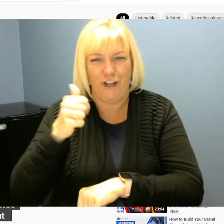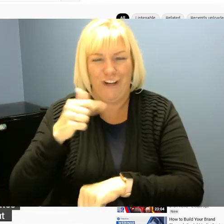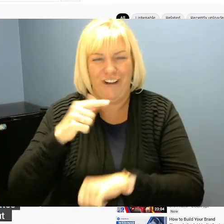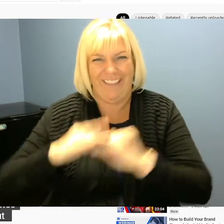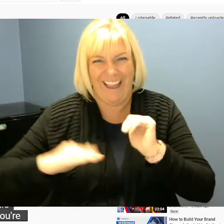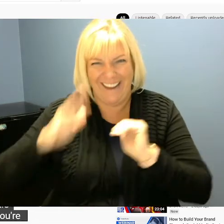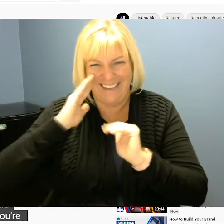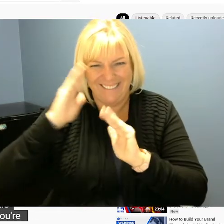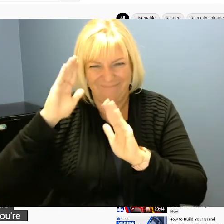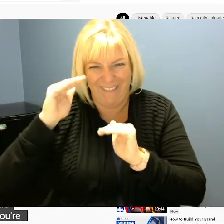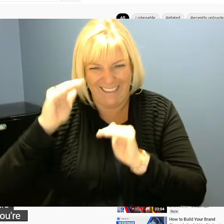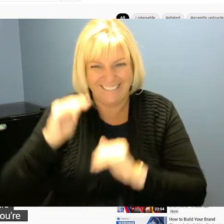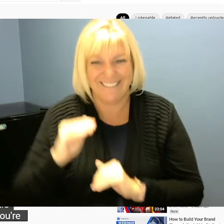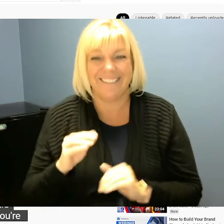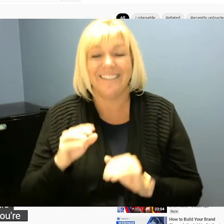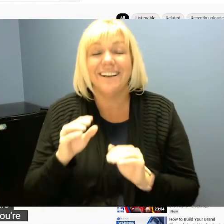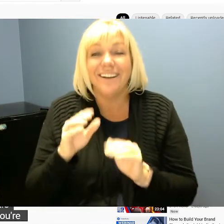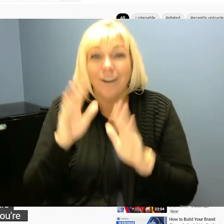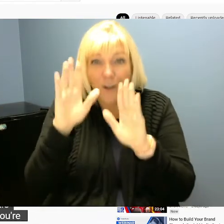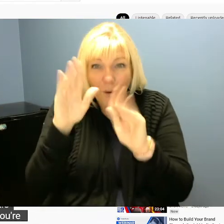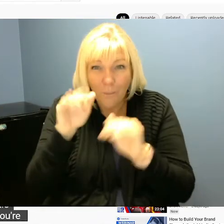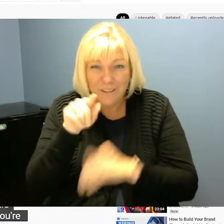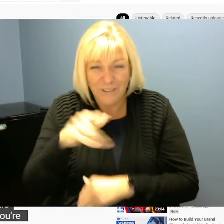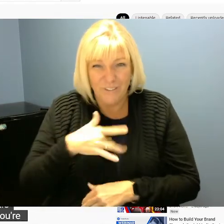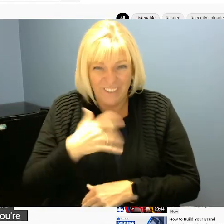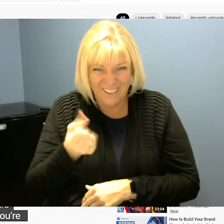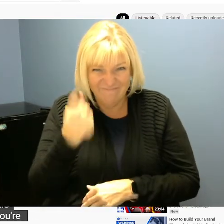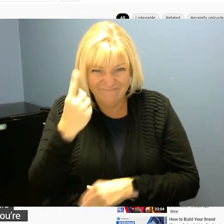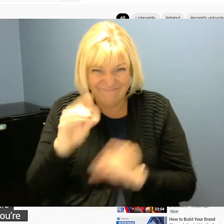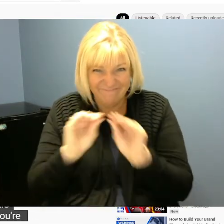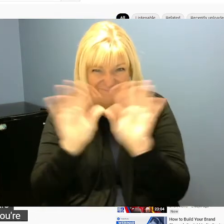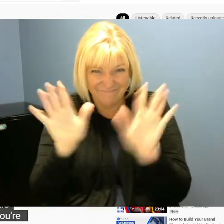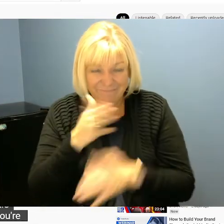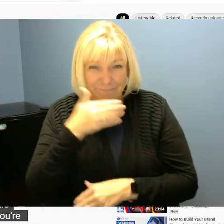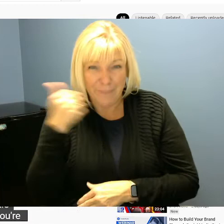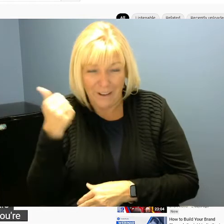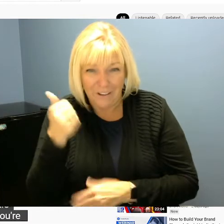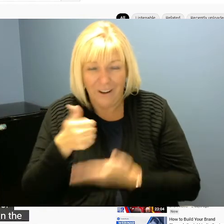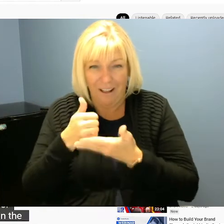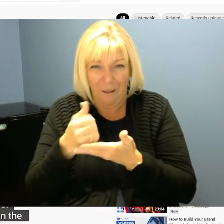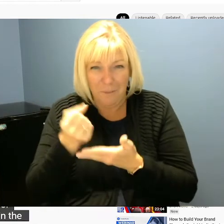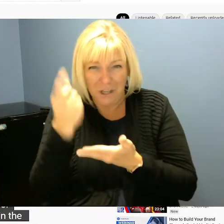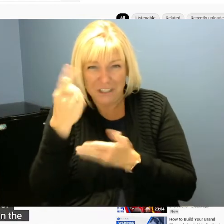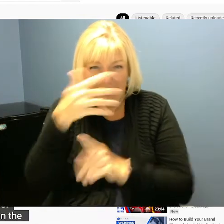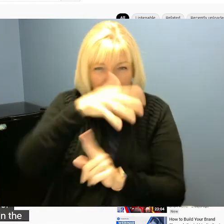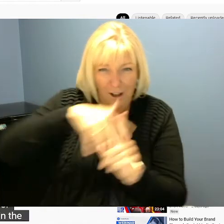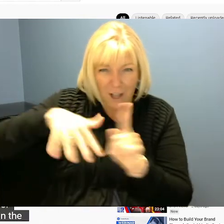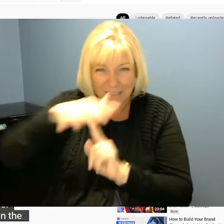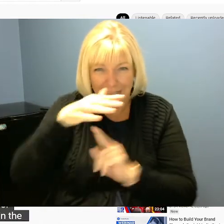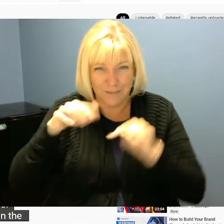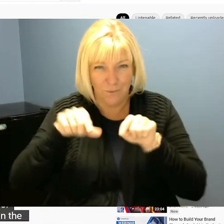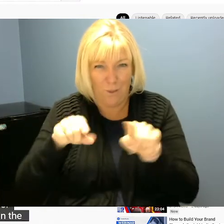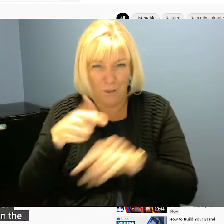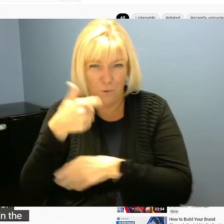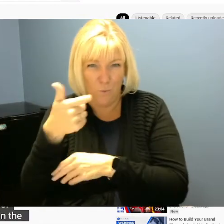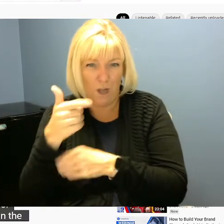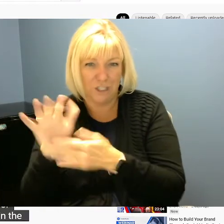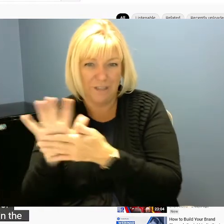take. But hopefully that kind of clears things up a little bit and provides some context for you when you're watching